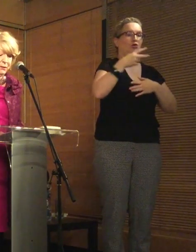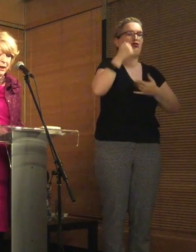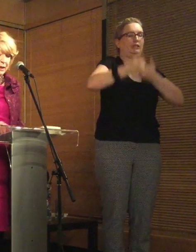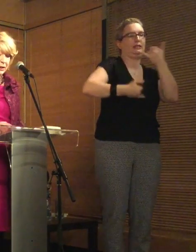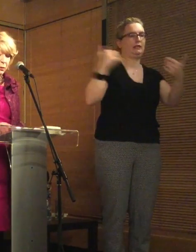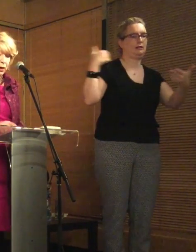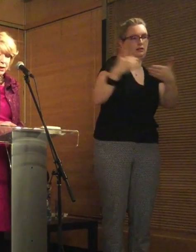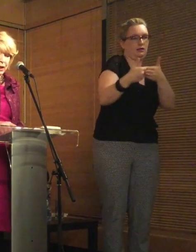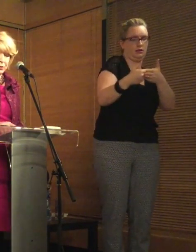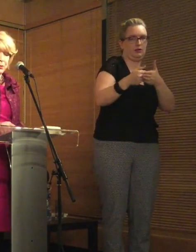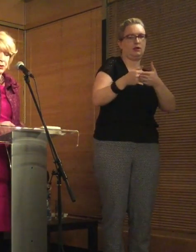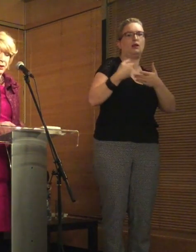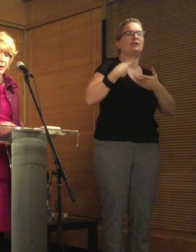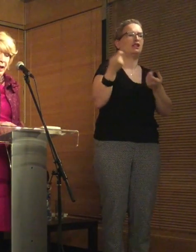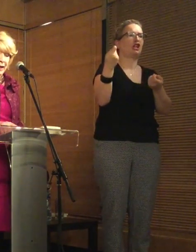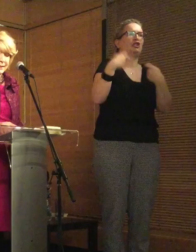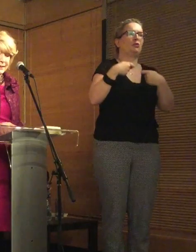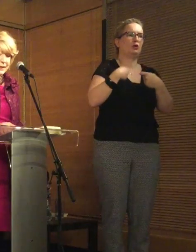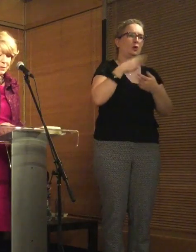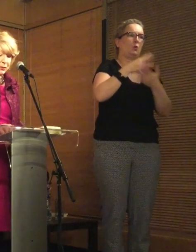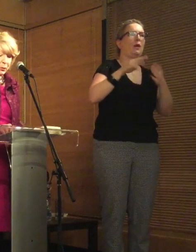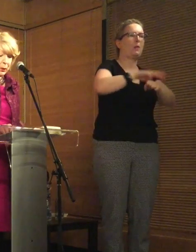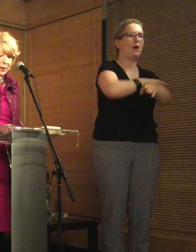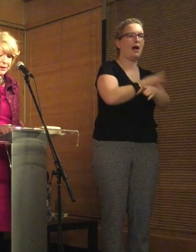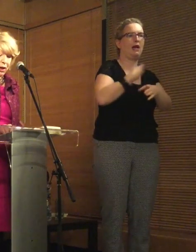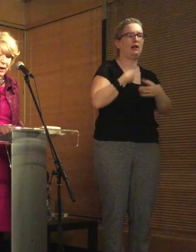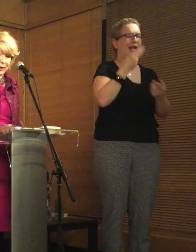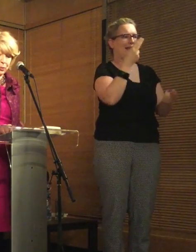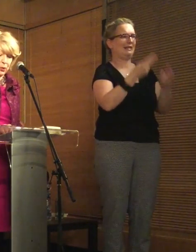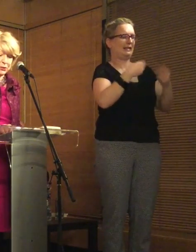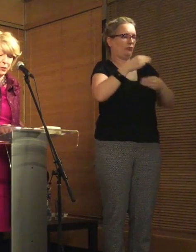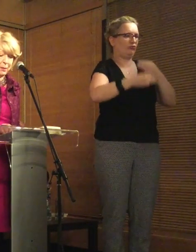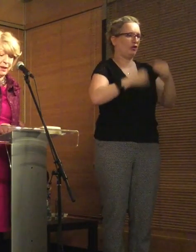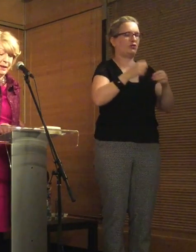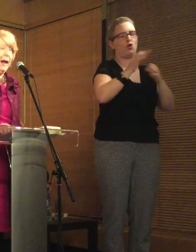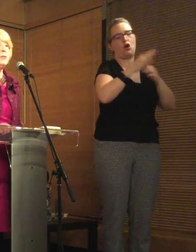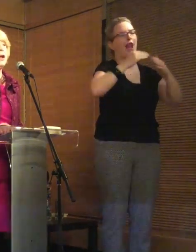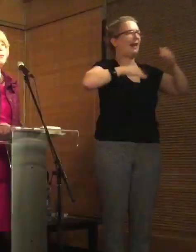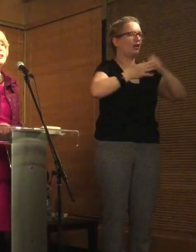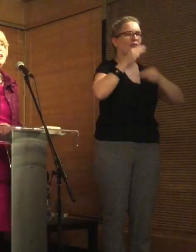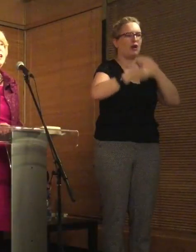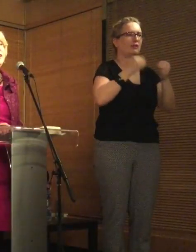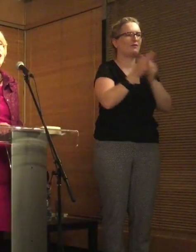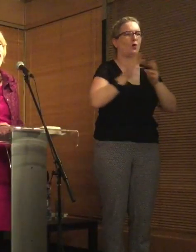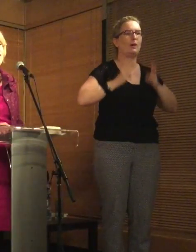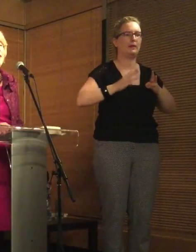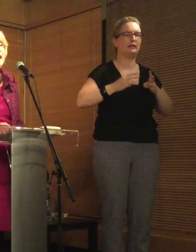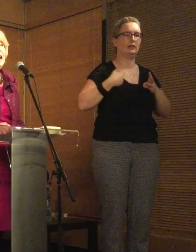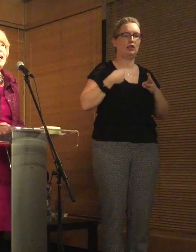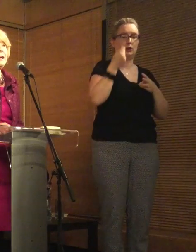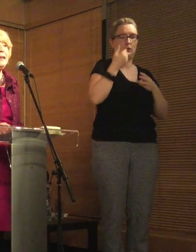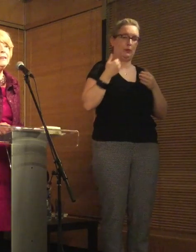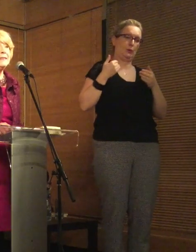years. It's a worthy contribution as an assessment of the progress or lack of progress for women as we come to the year of